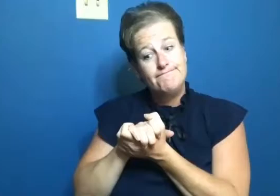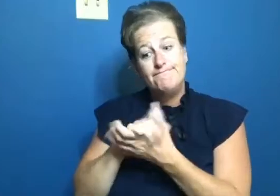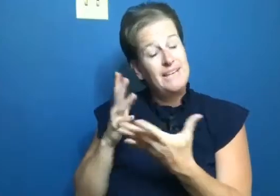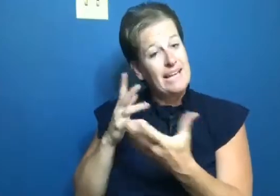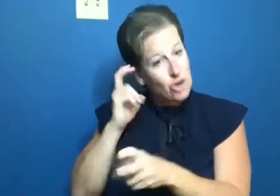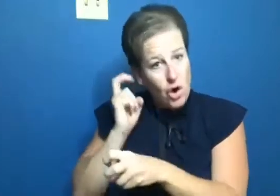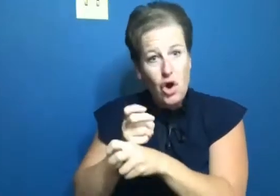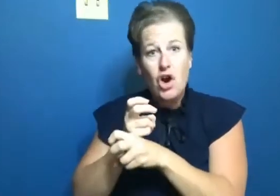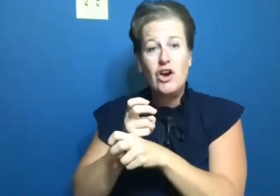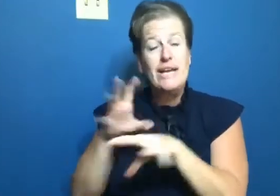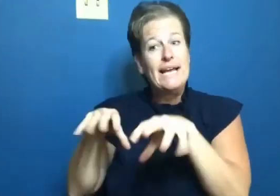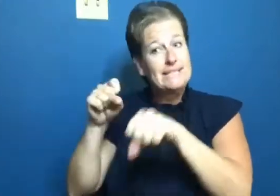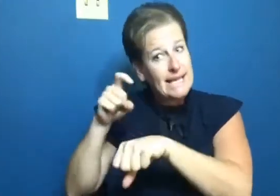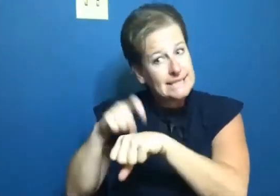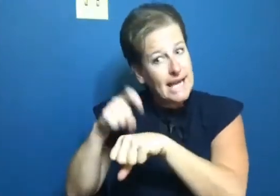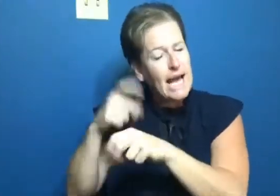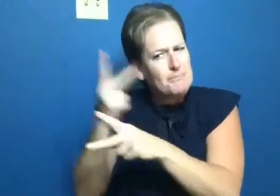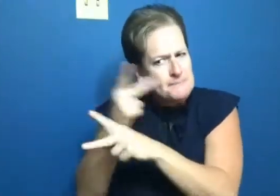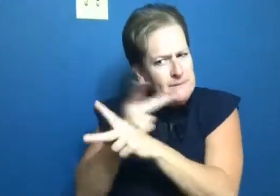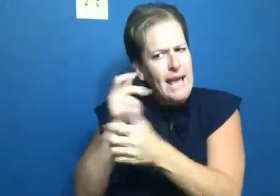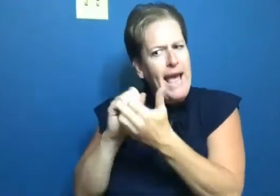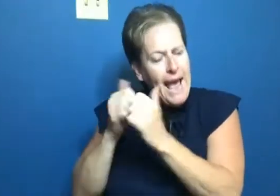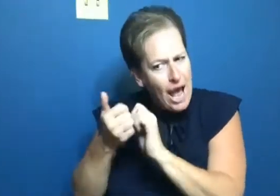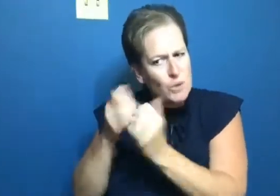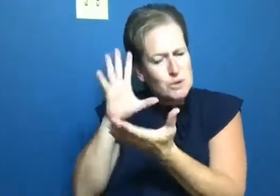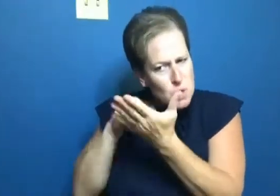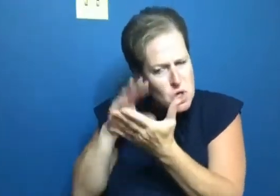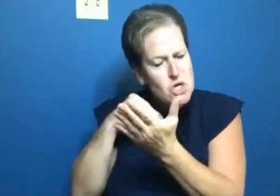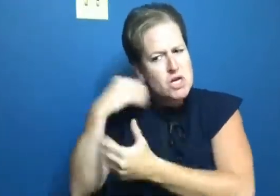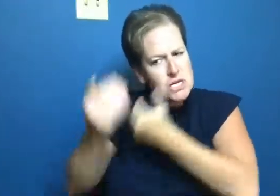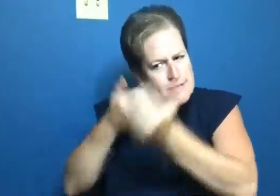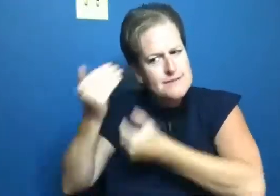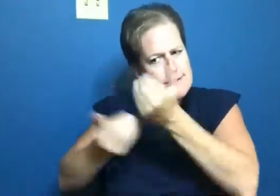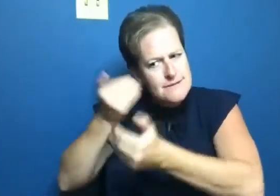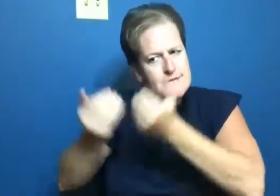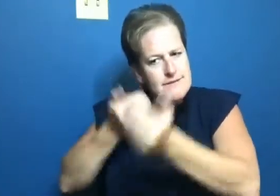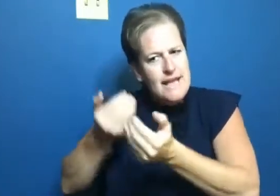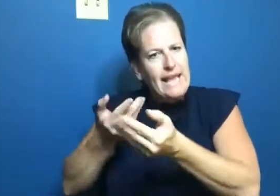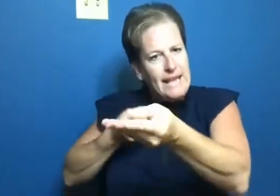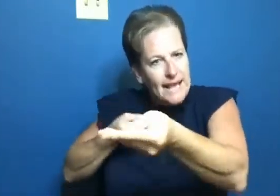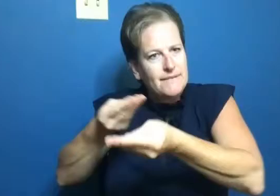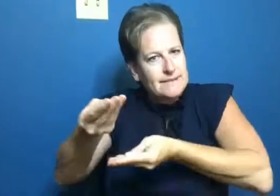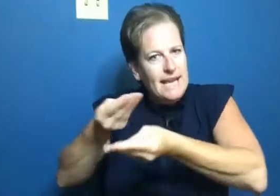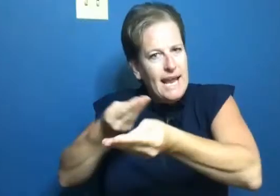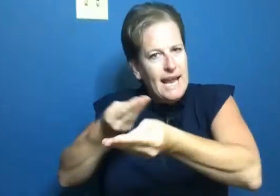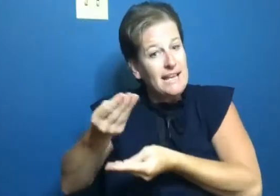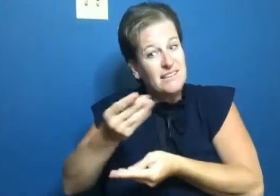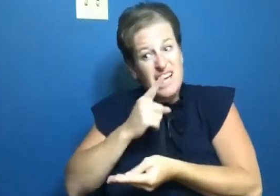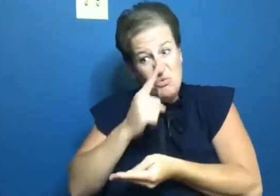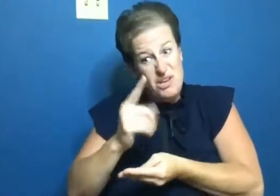take time to learn how to kind of settle into that life and do that give and take and be a grown up. I